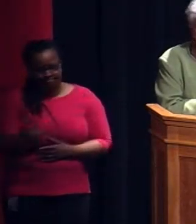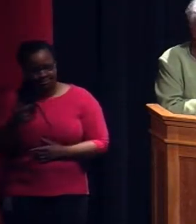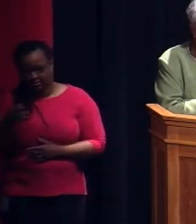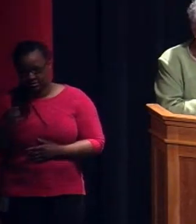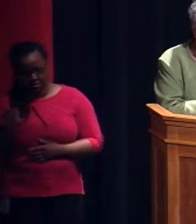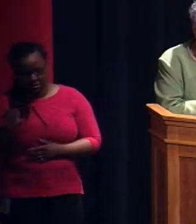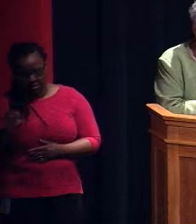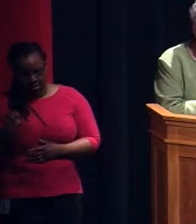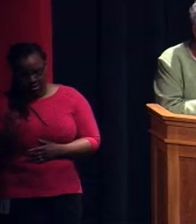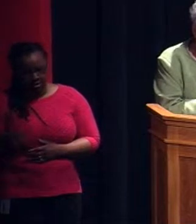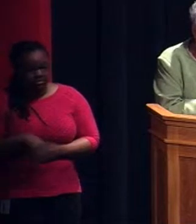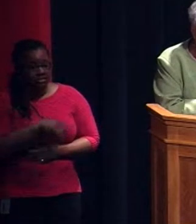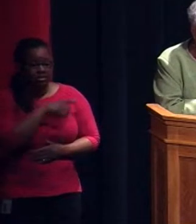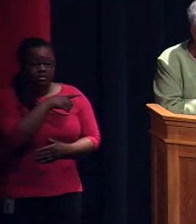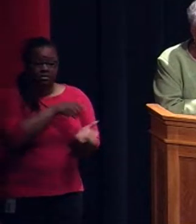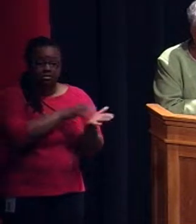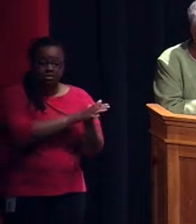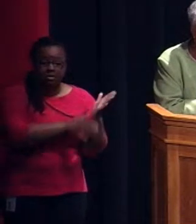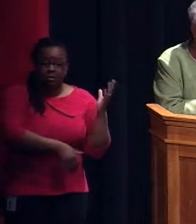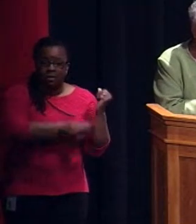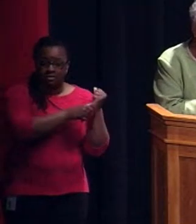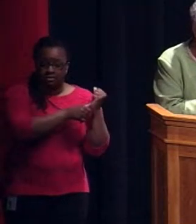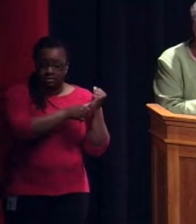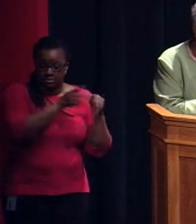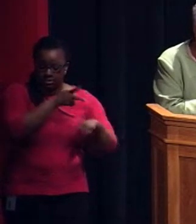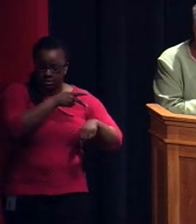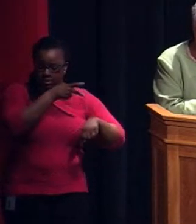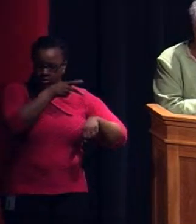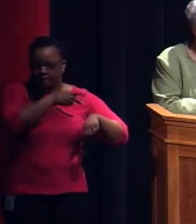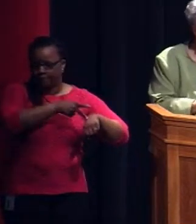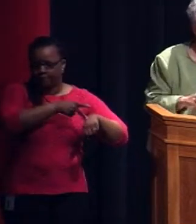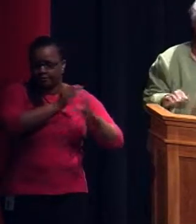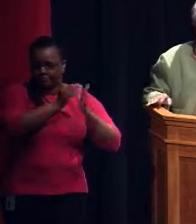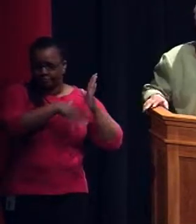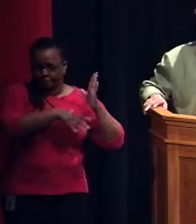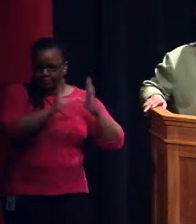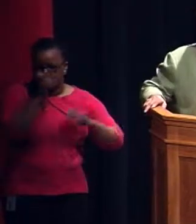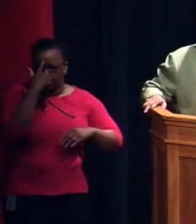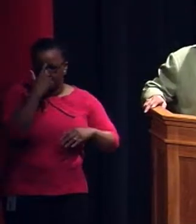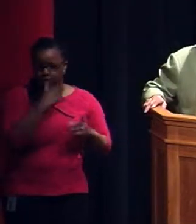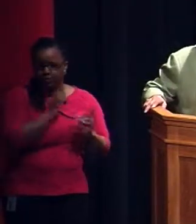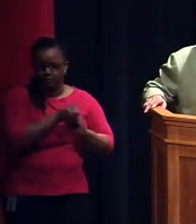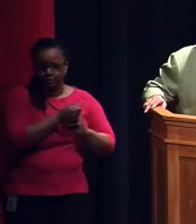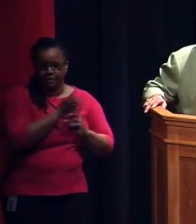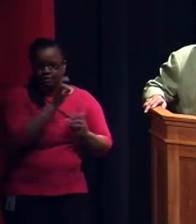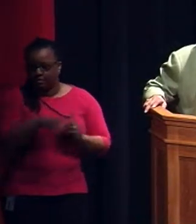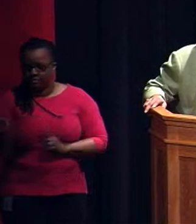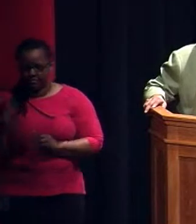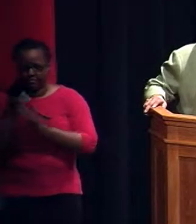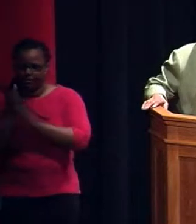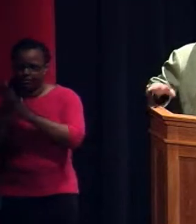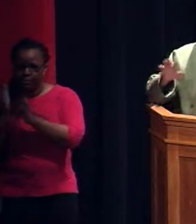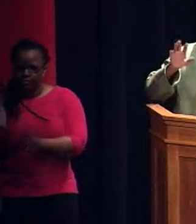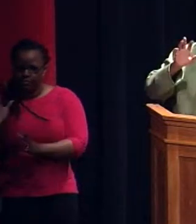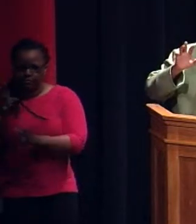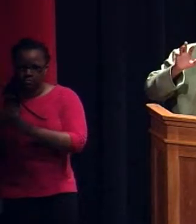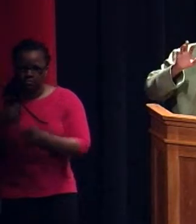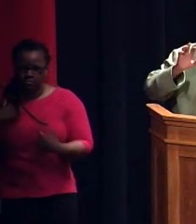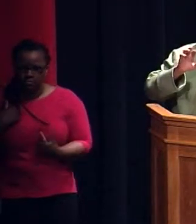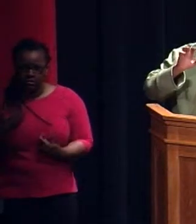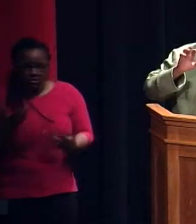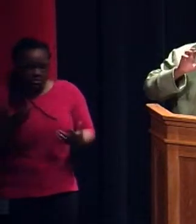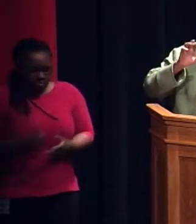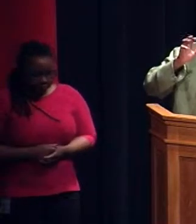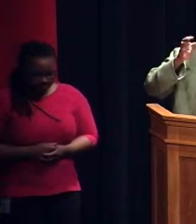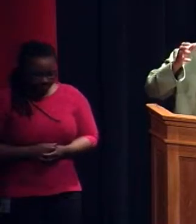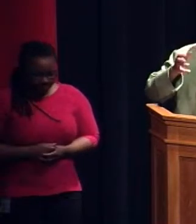the president of the Student Government Association for our class. No leadership roles at GLASS. So again,